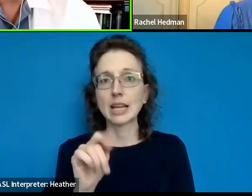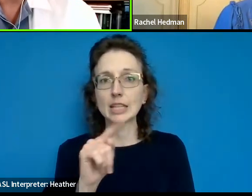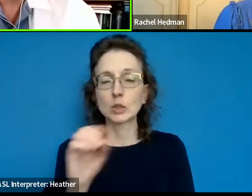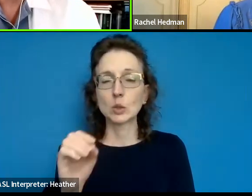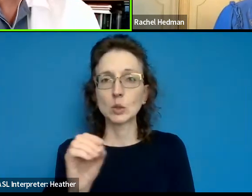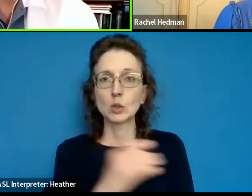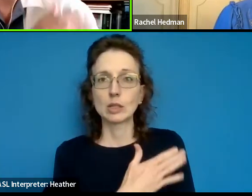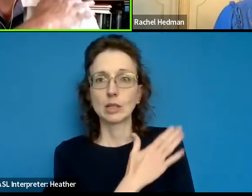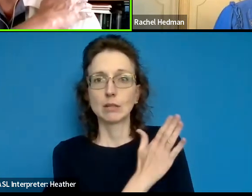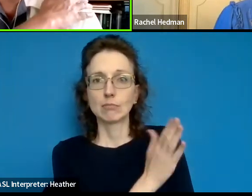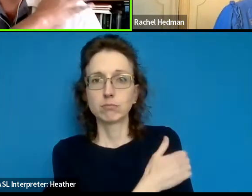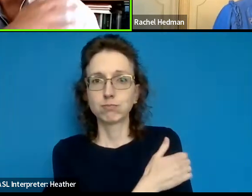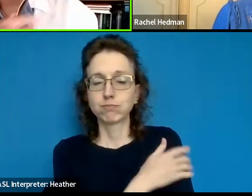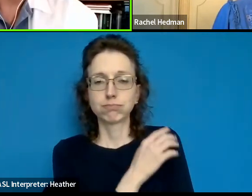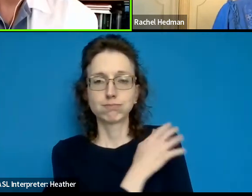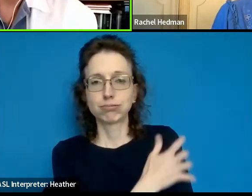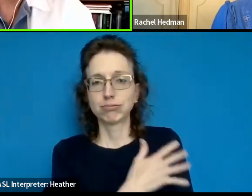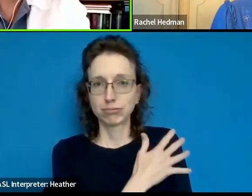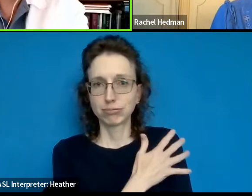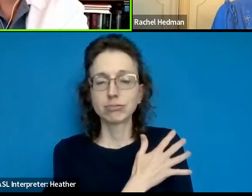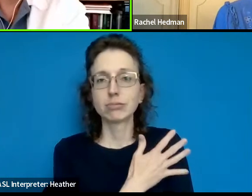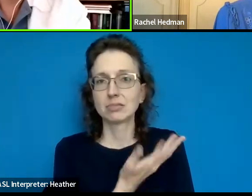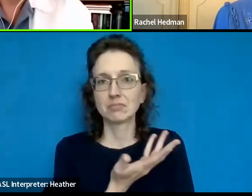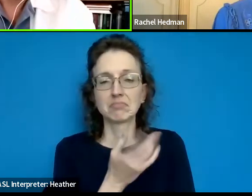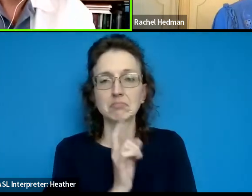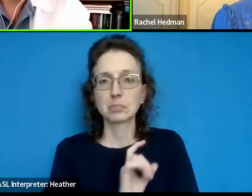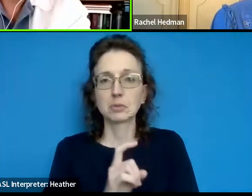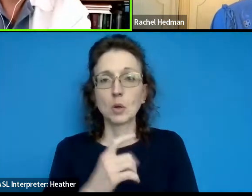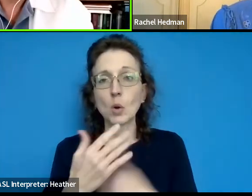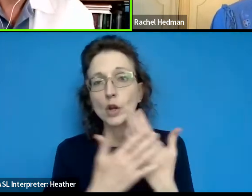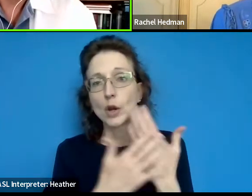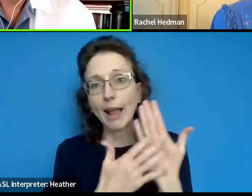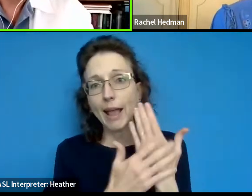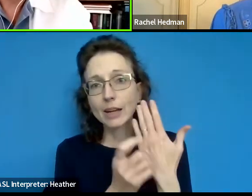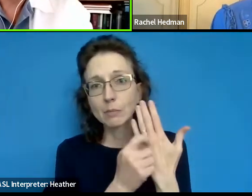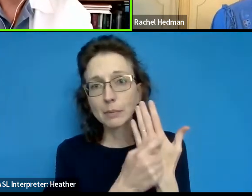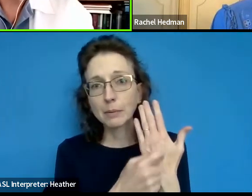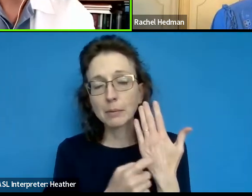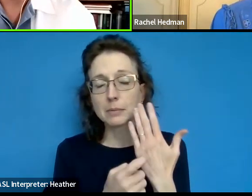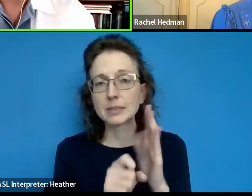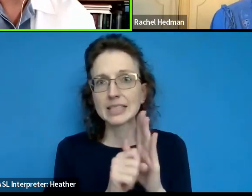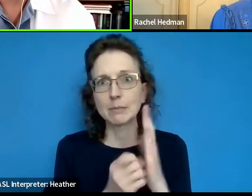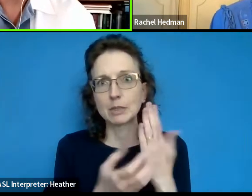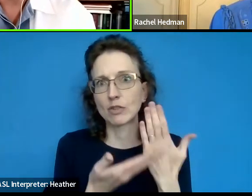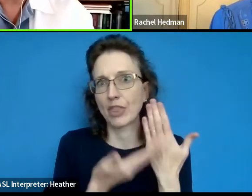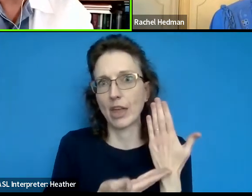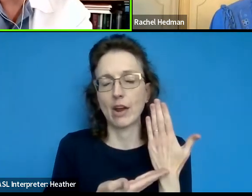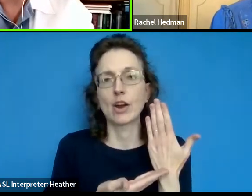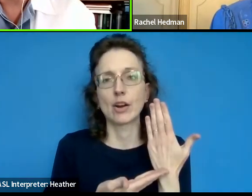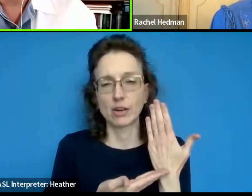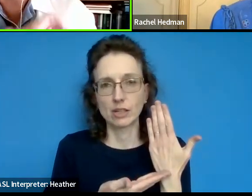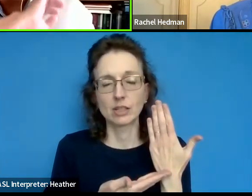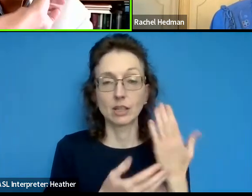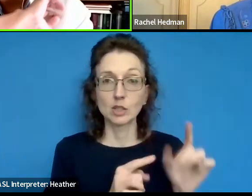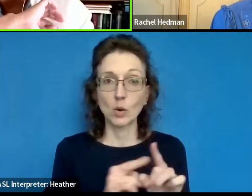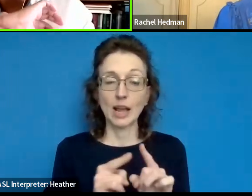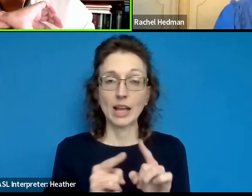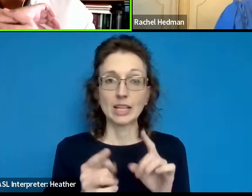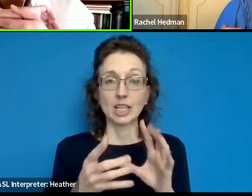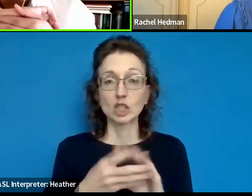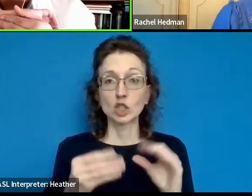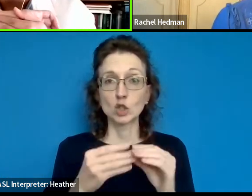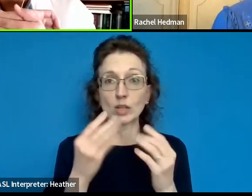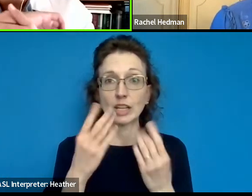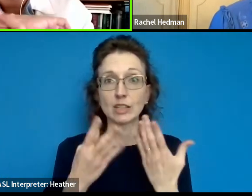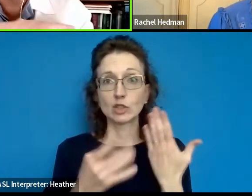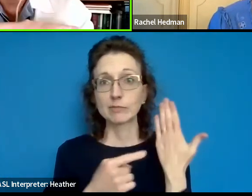tattoo already tattooed on your shoulder or your hand, and those symbols are already there. So as a storyteller, you can just show the